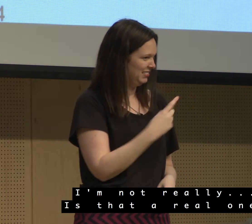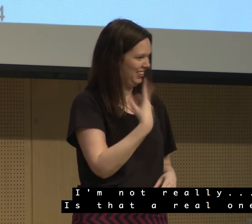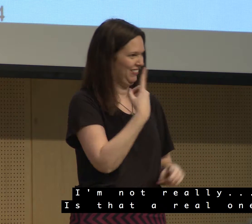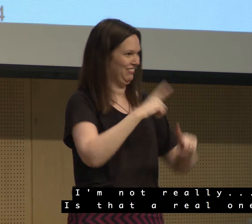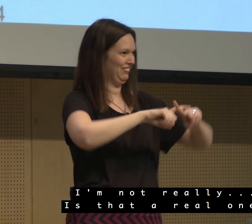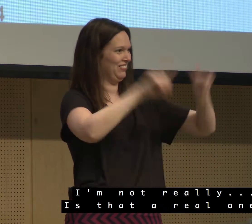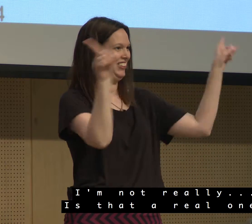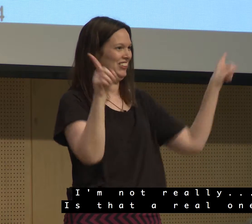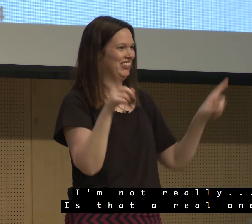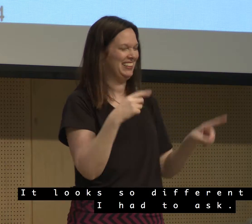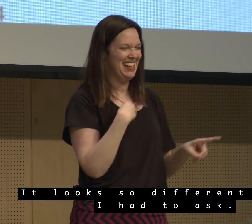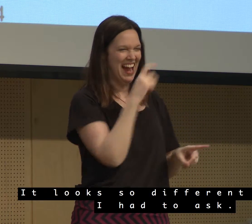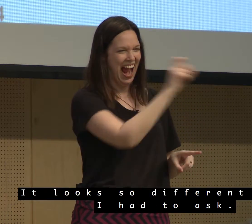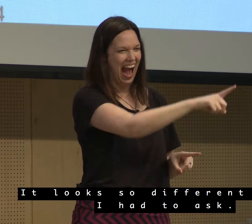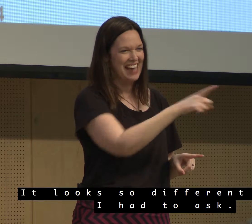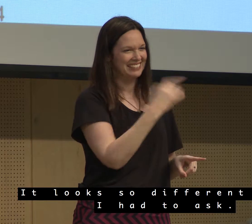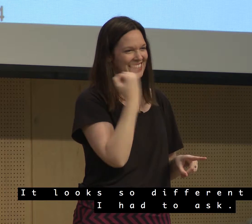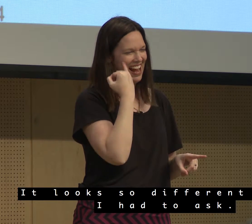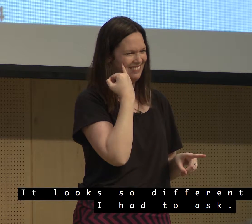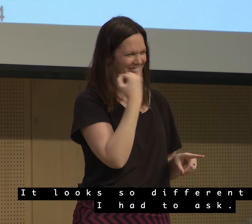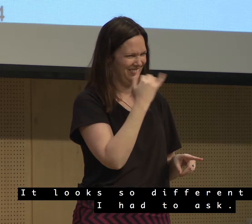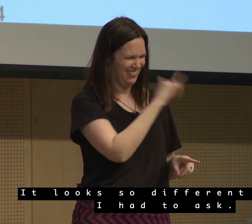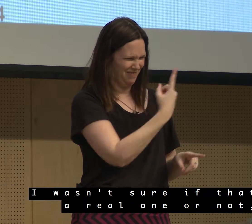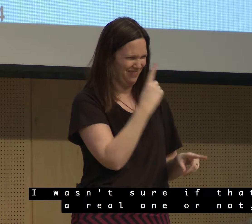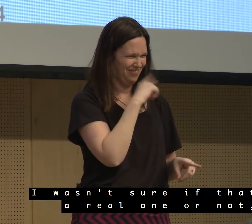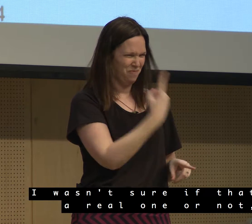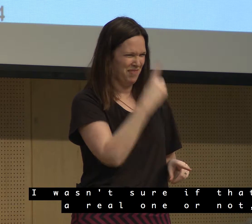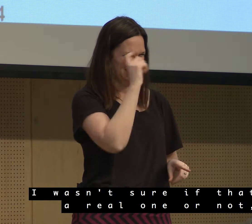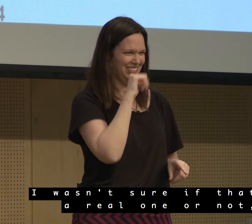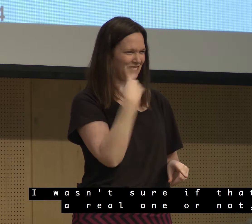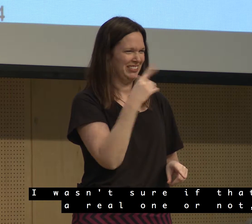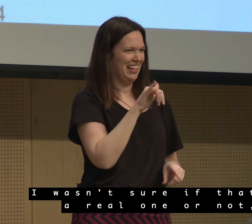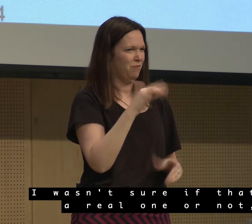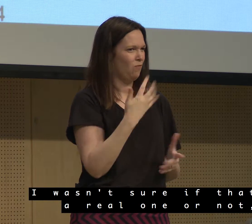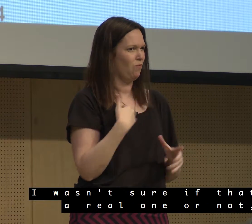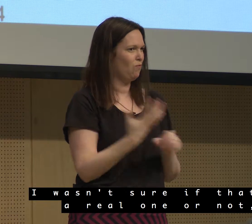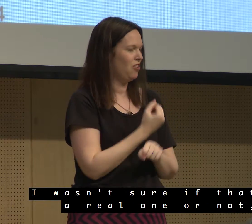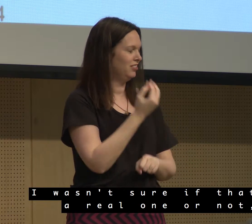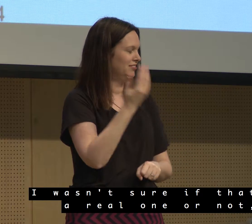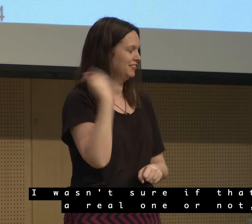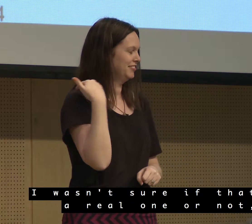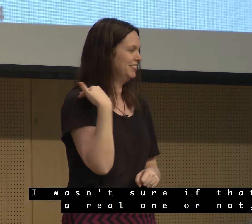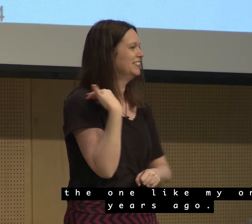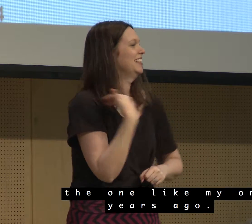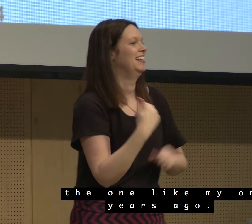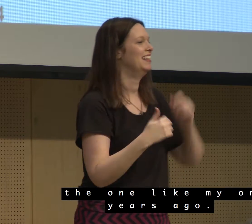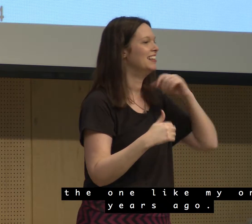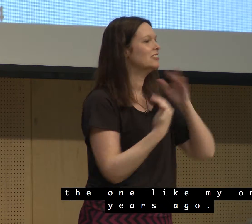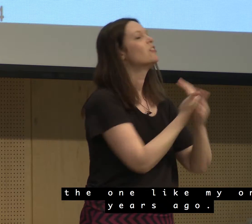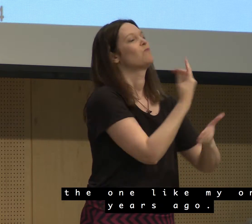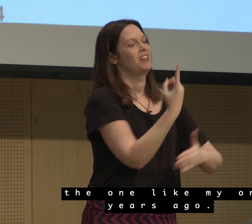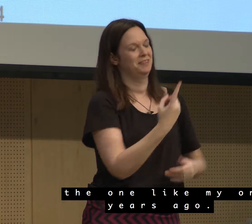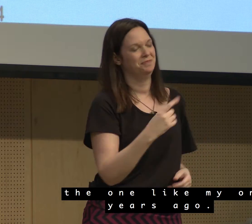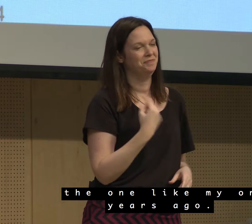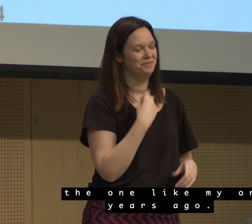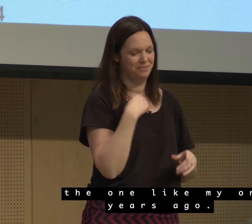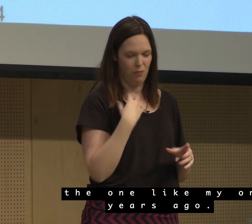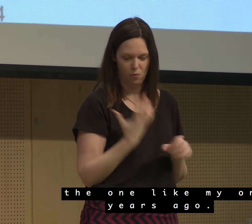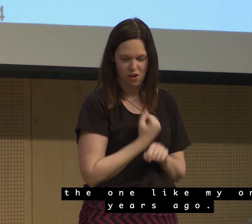sure. Is that a real one? Oh, it looks so different now. I had to ask. I wasn't sure if that was a real one or not. The one like I won